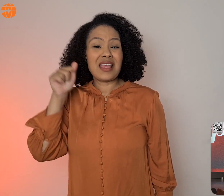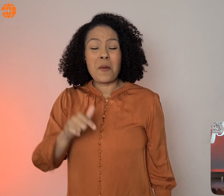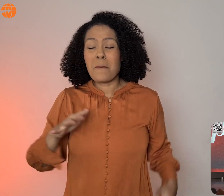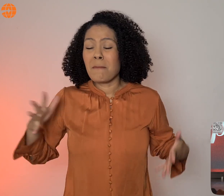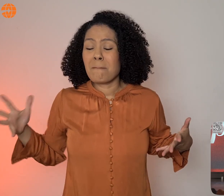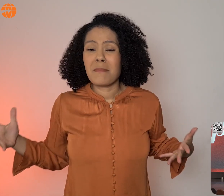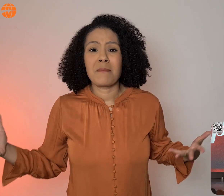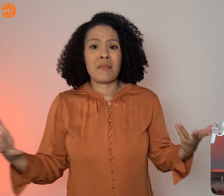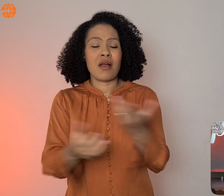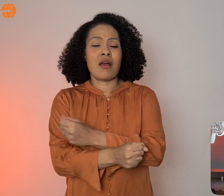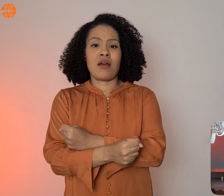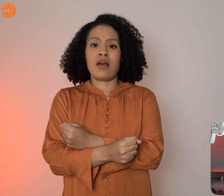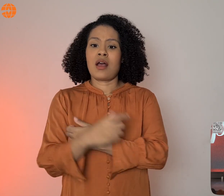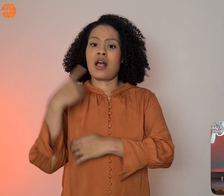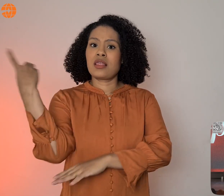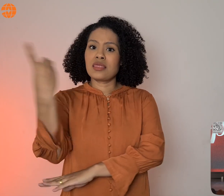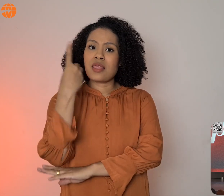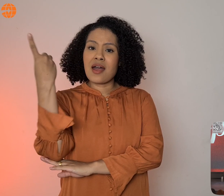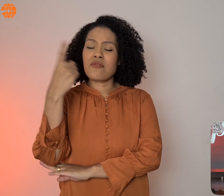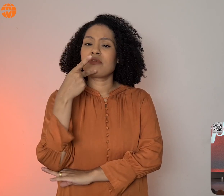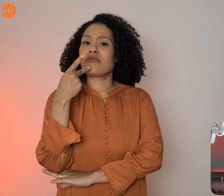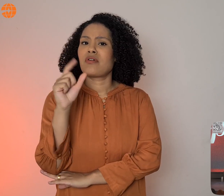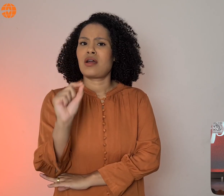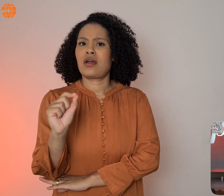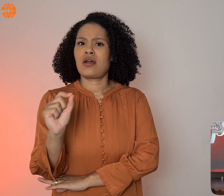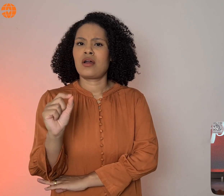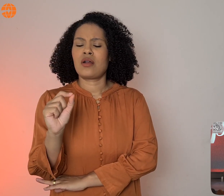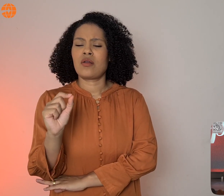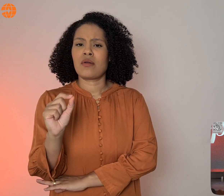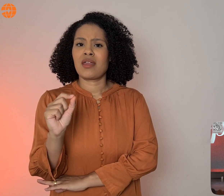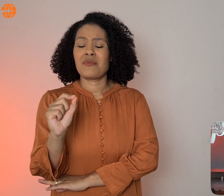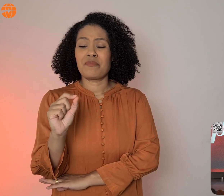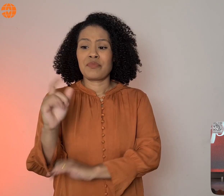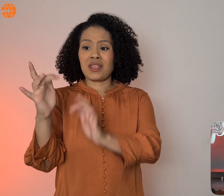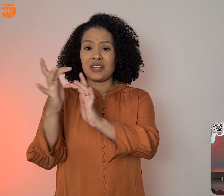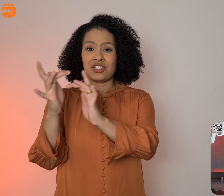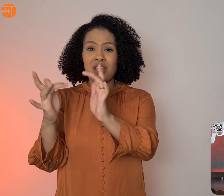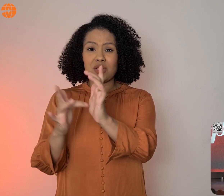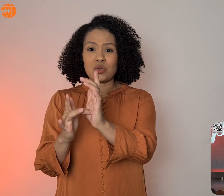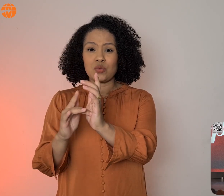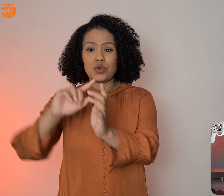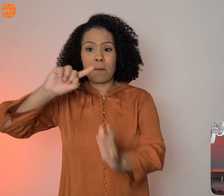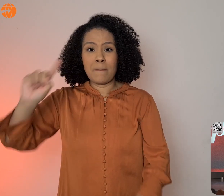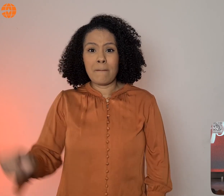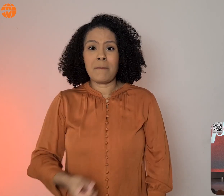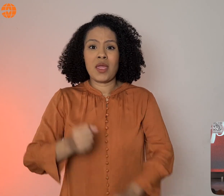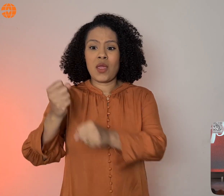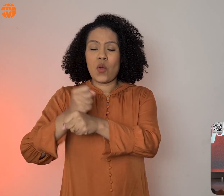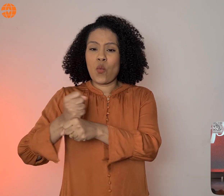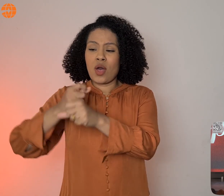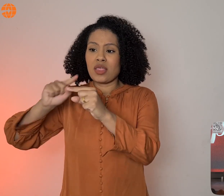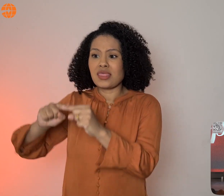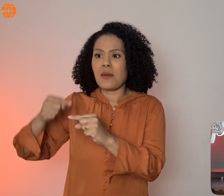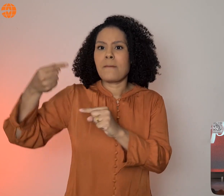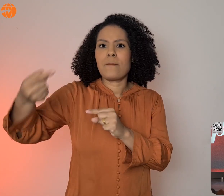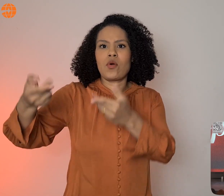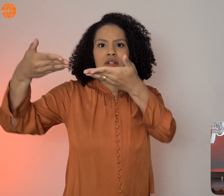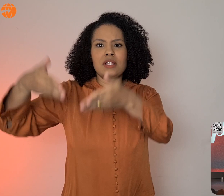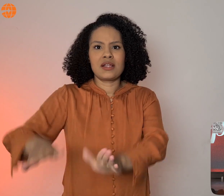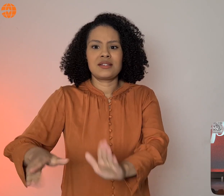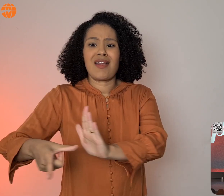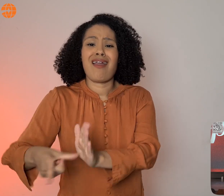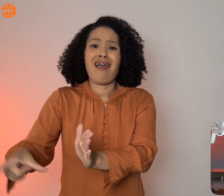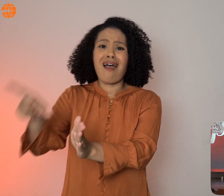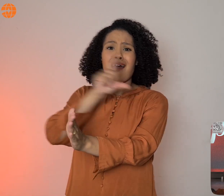before Jesus, E o que é fantástico é que Davi está falando sobre isso 1000 anos antes de Jesus, who perfectly embodied all of these words.